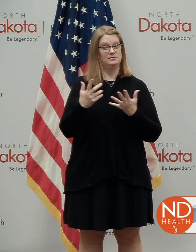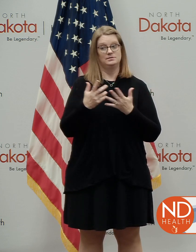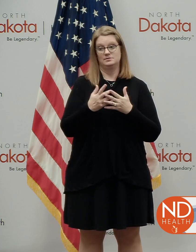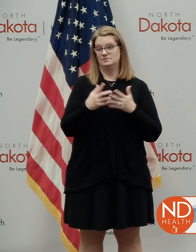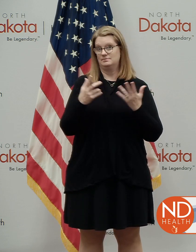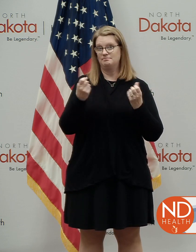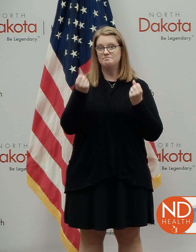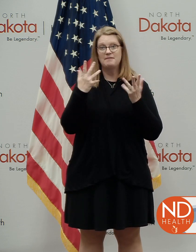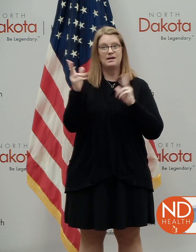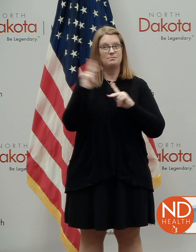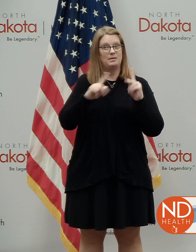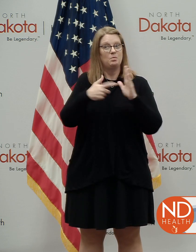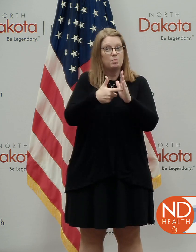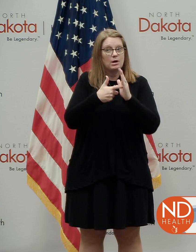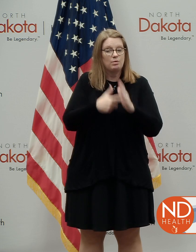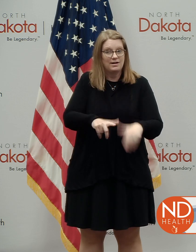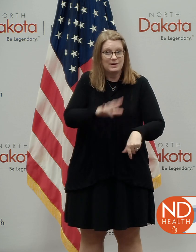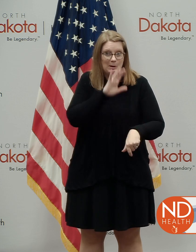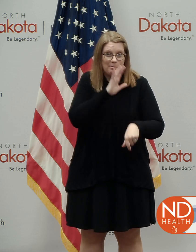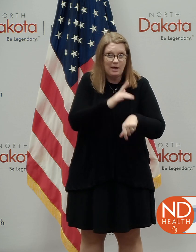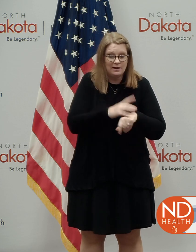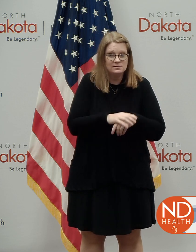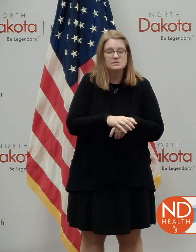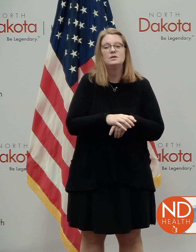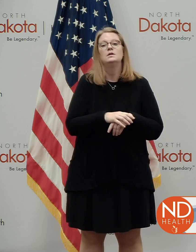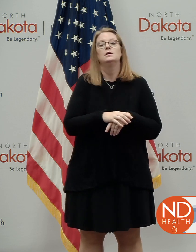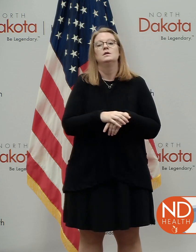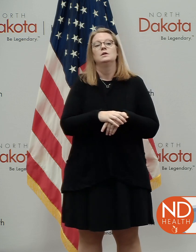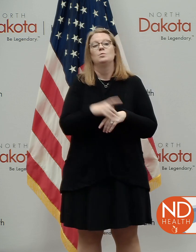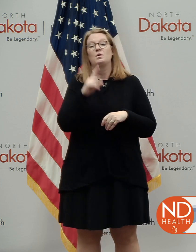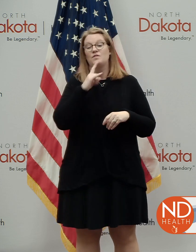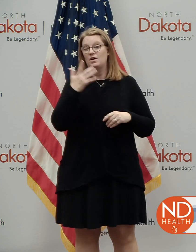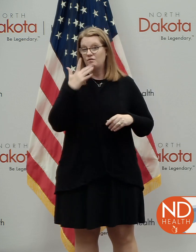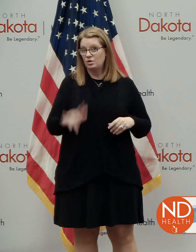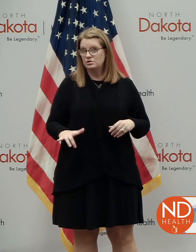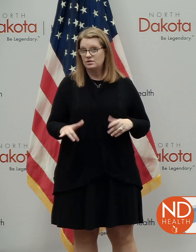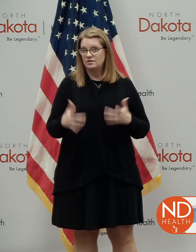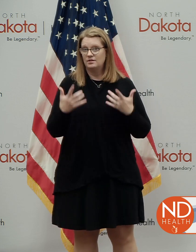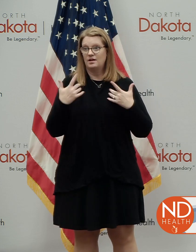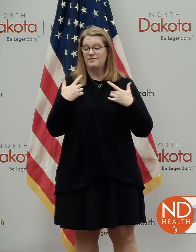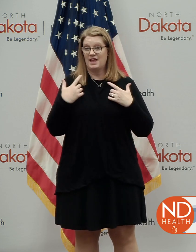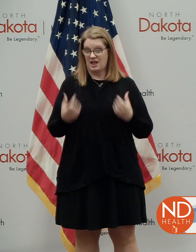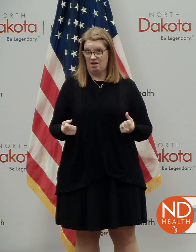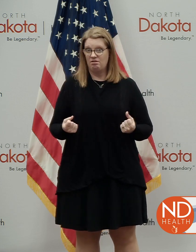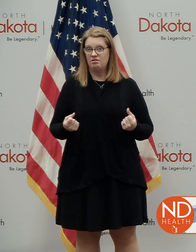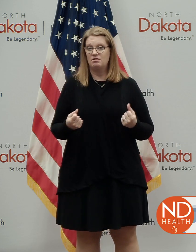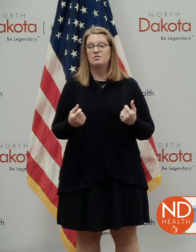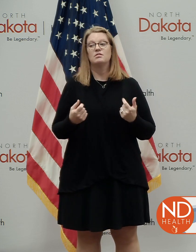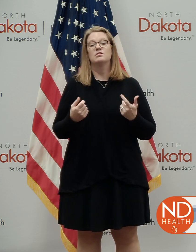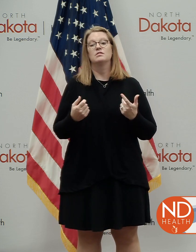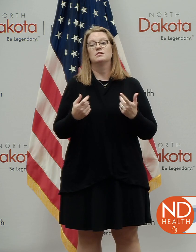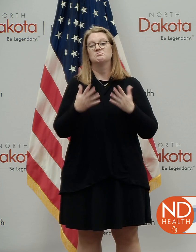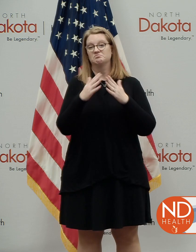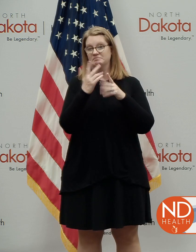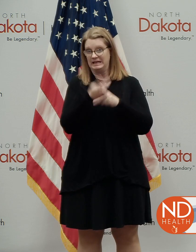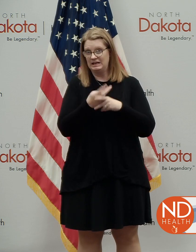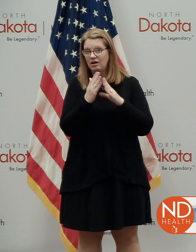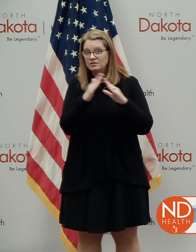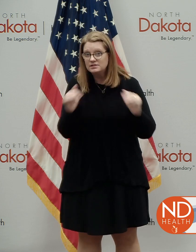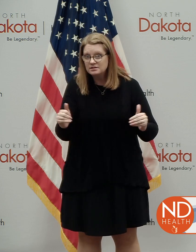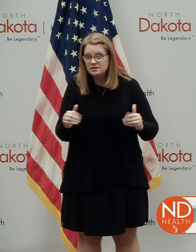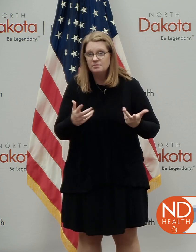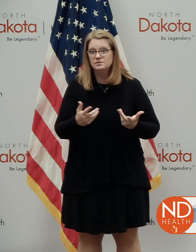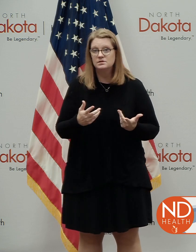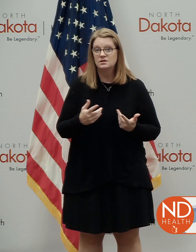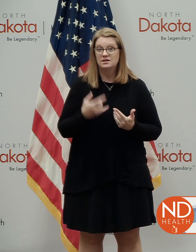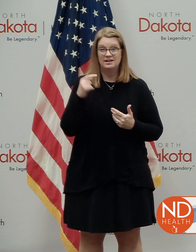state. I think one of the things we're lucky for is the health of our healthcare system in North Dakota. These